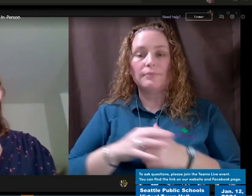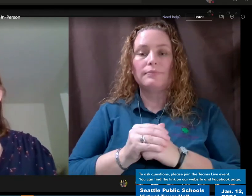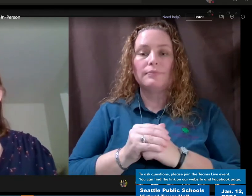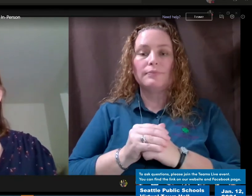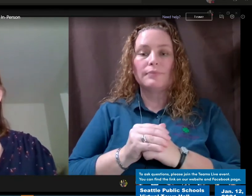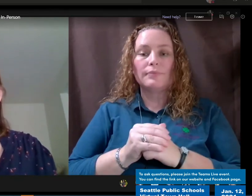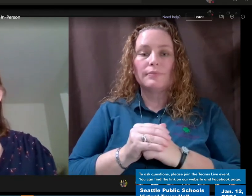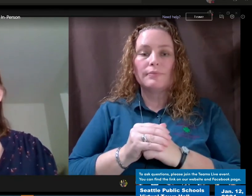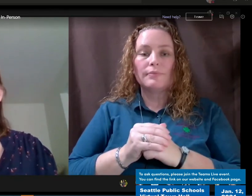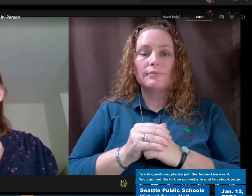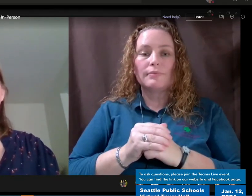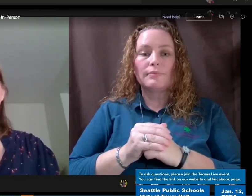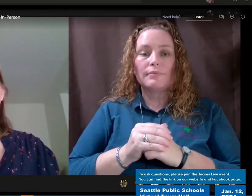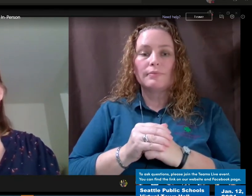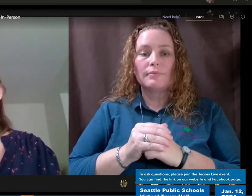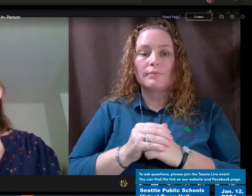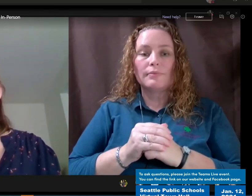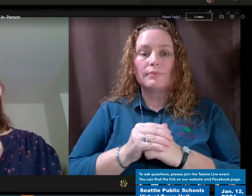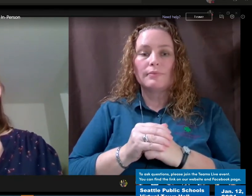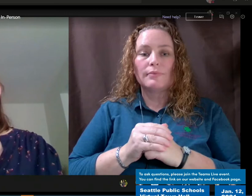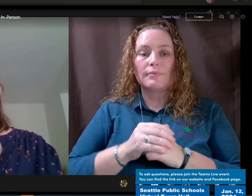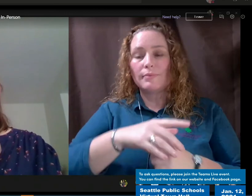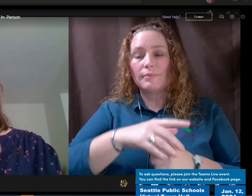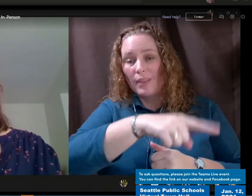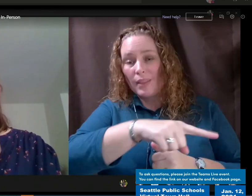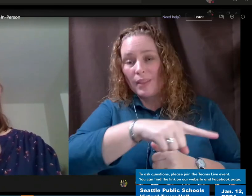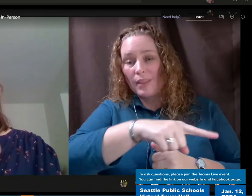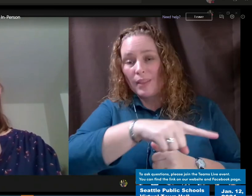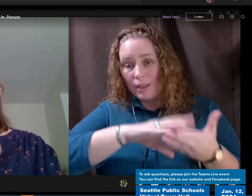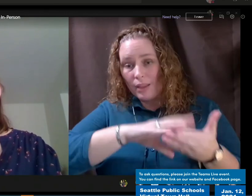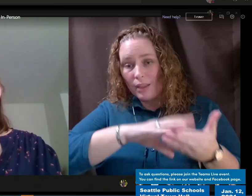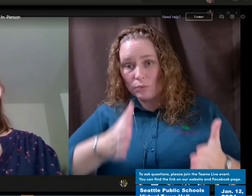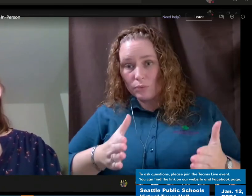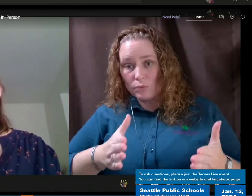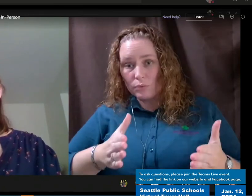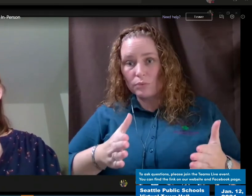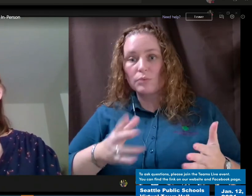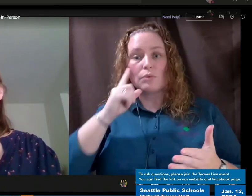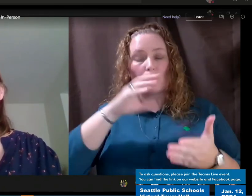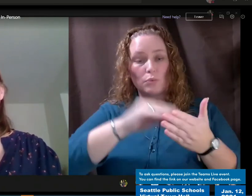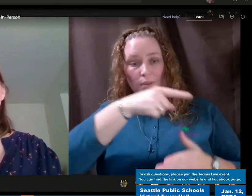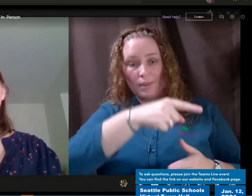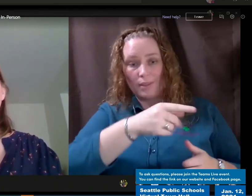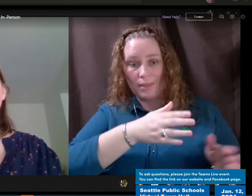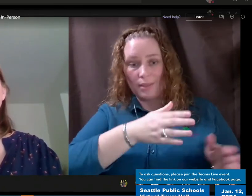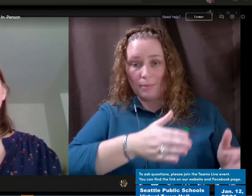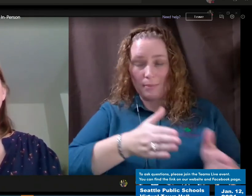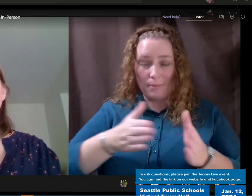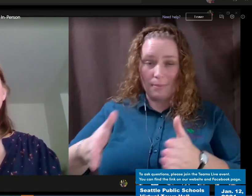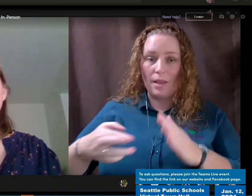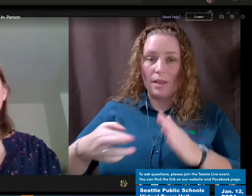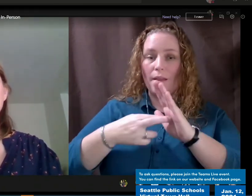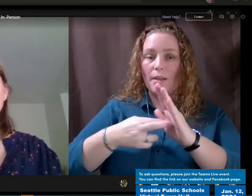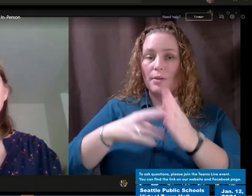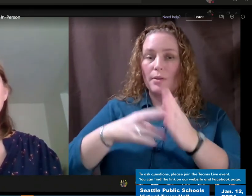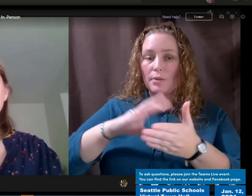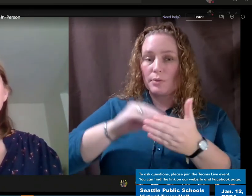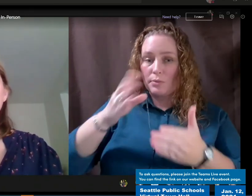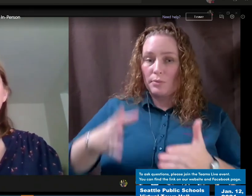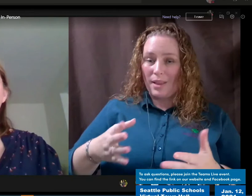students, the students in these service pathways represent students who may have a greater need for in-person